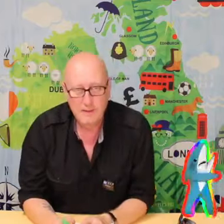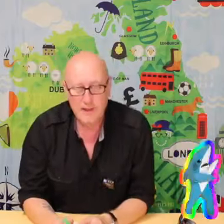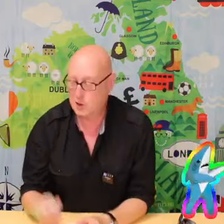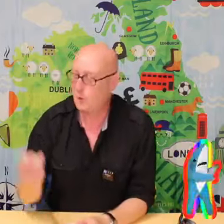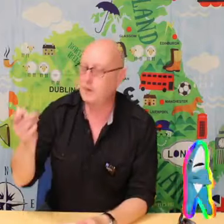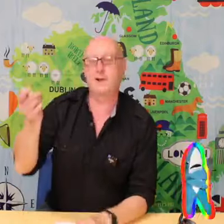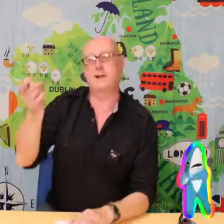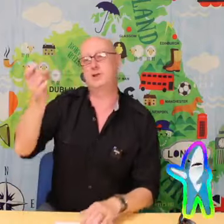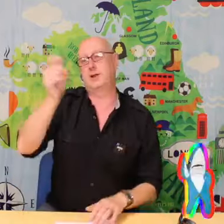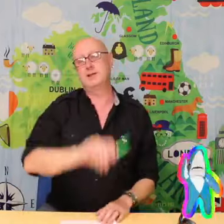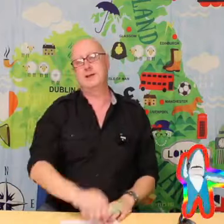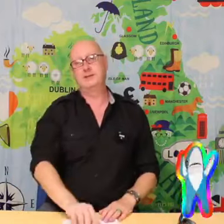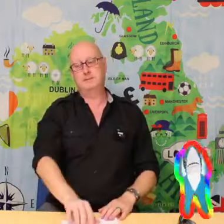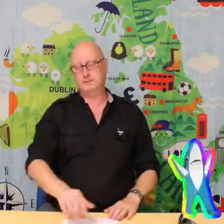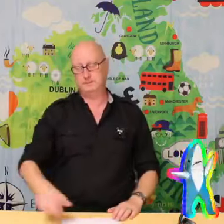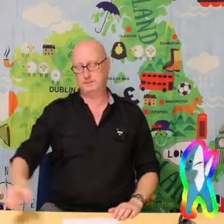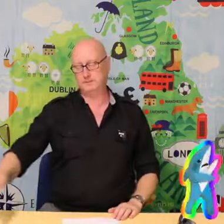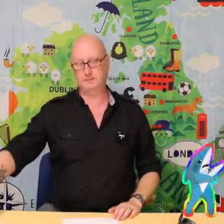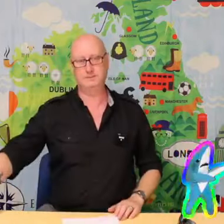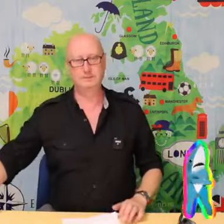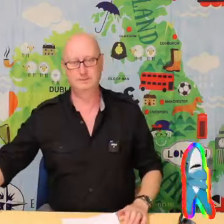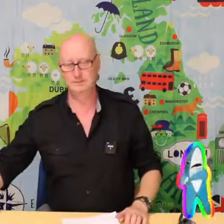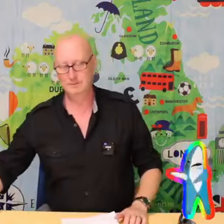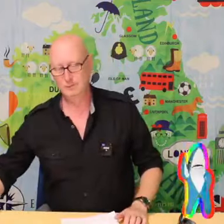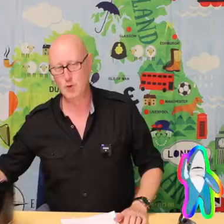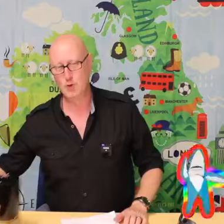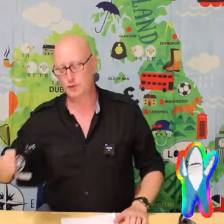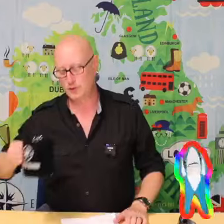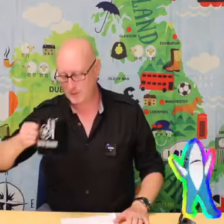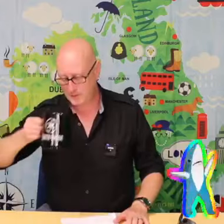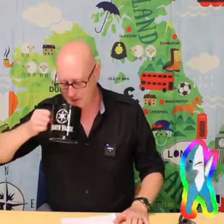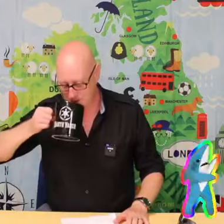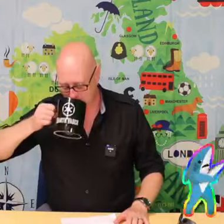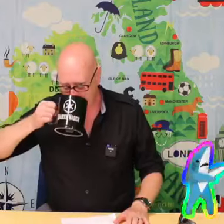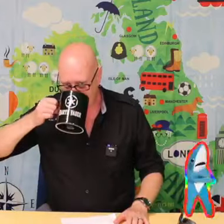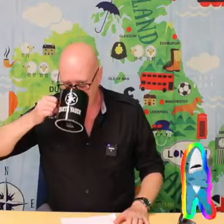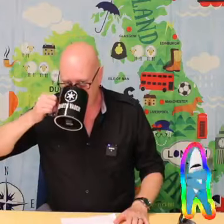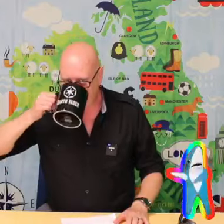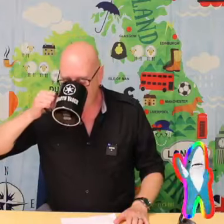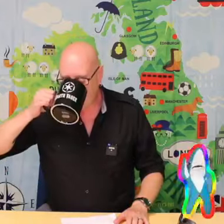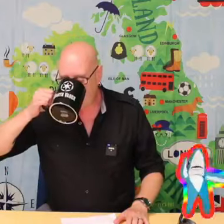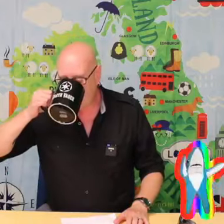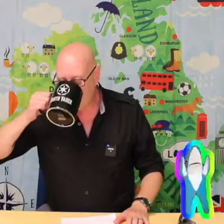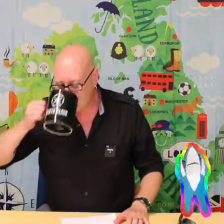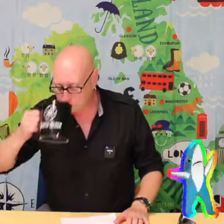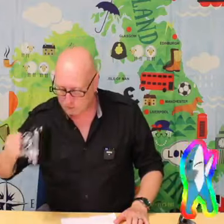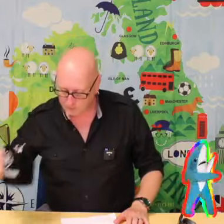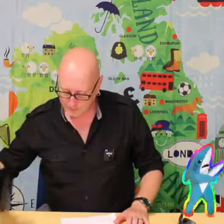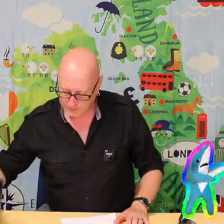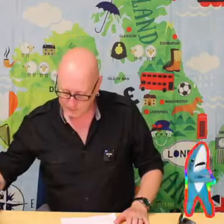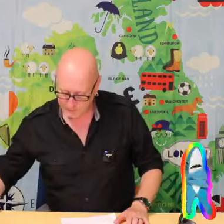What did you have, Alan? I had one, actually, didn't I? I had luxury tiger bread sandwich with cracked black pepper cheddar.